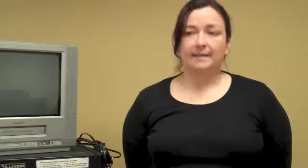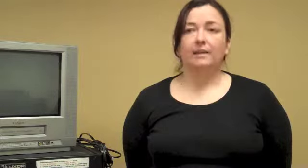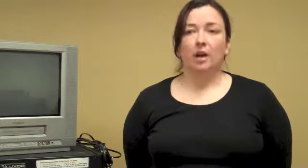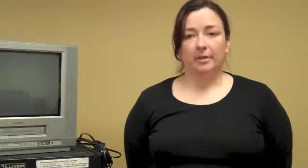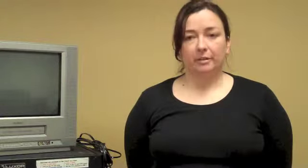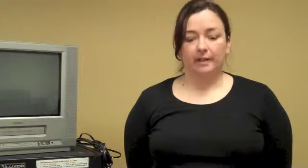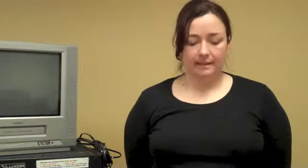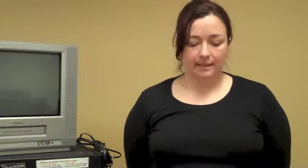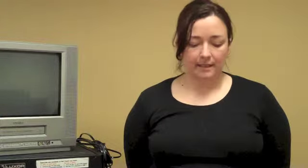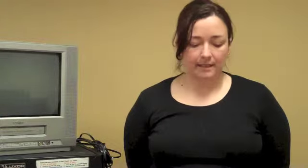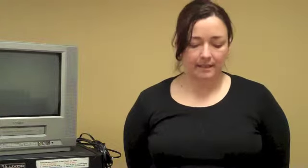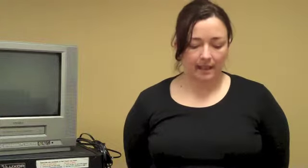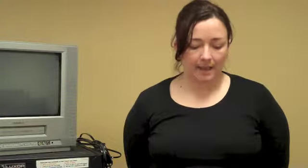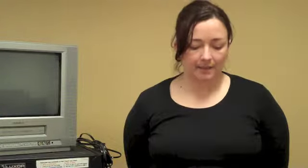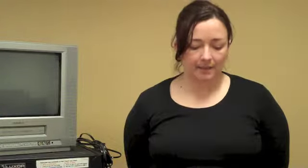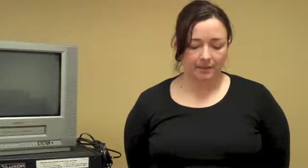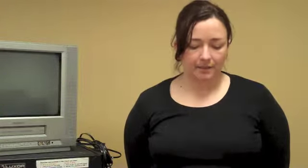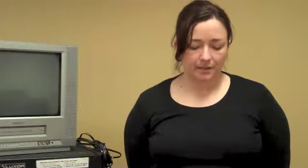And psychrometer is